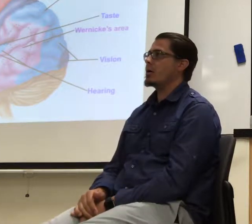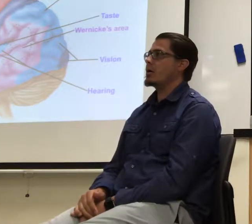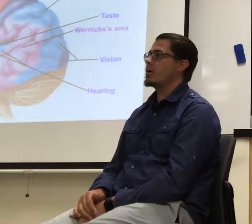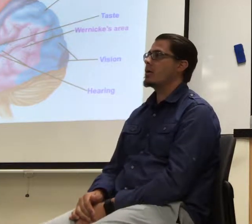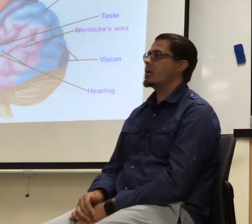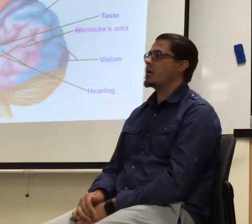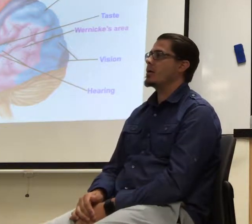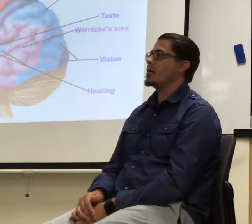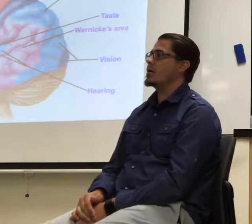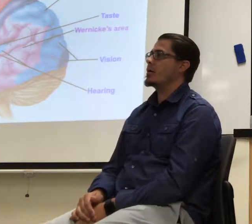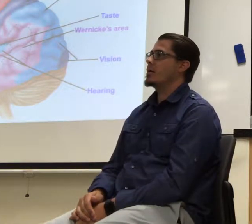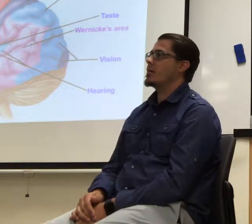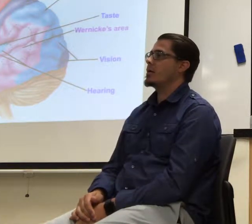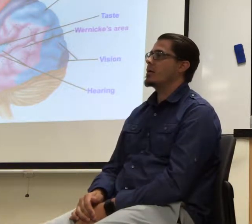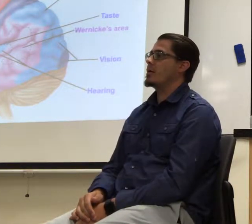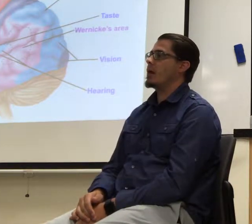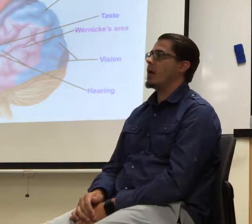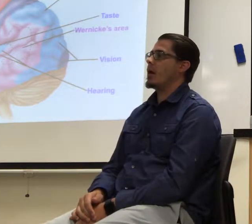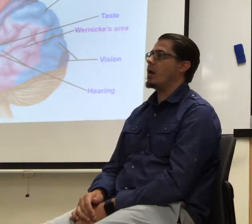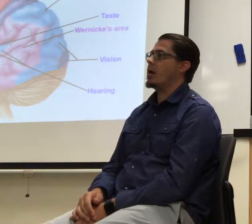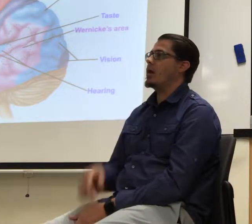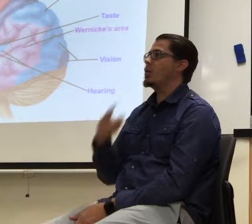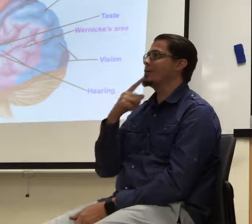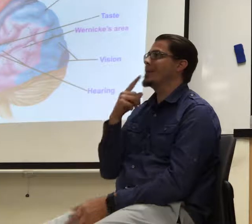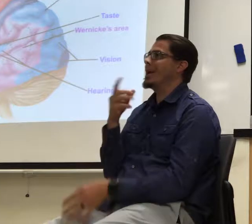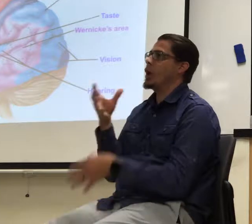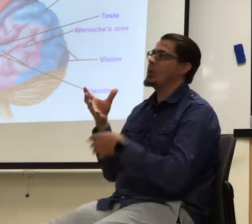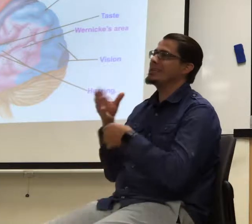I'll say it receives inputs